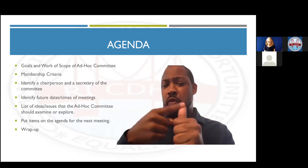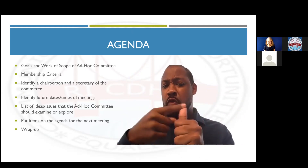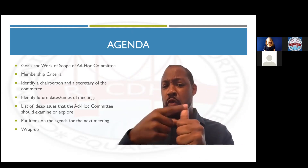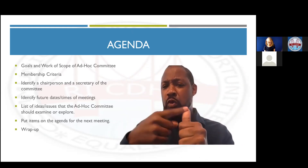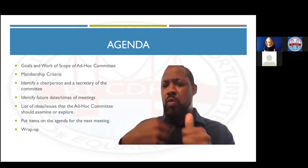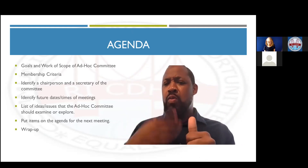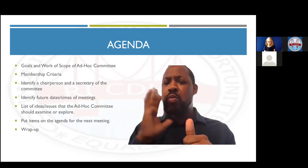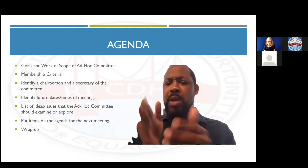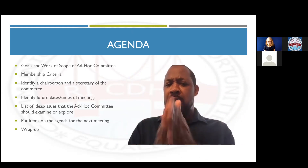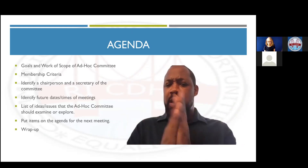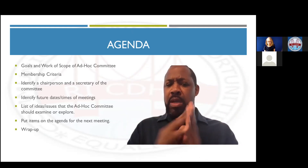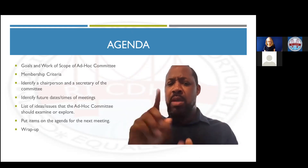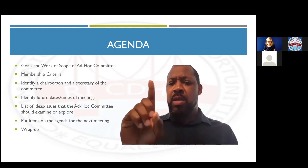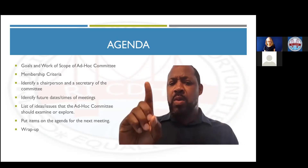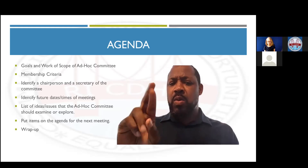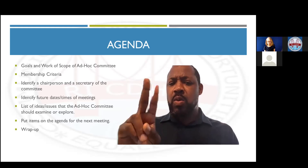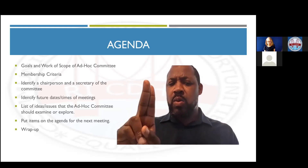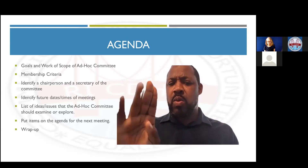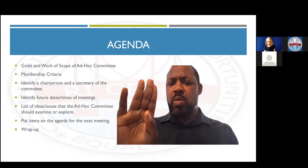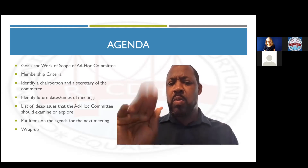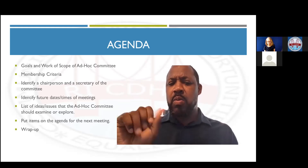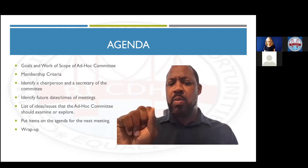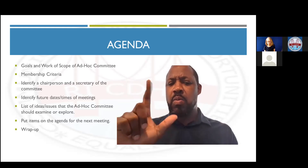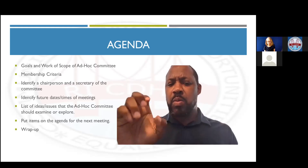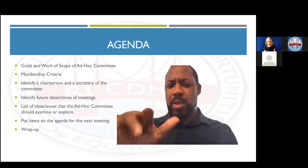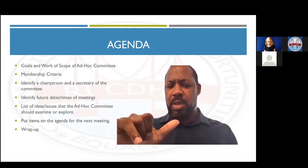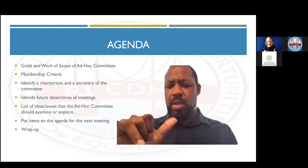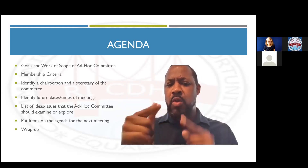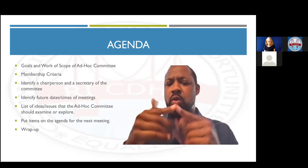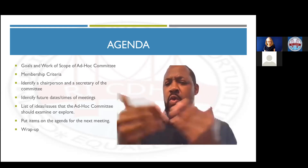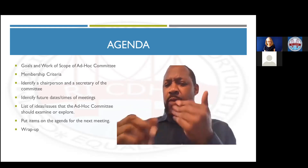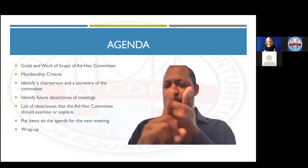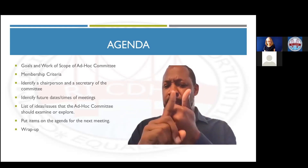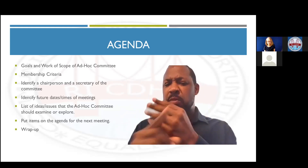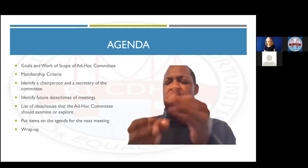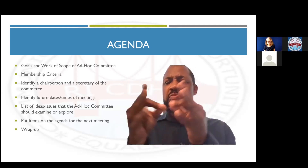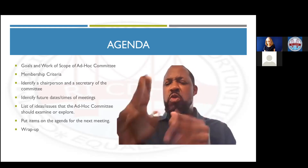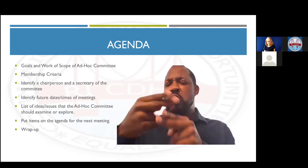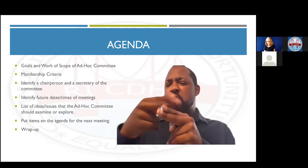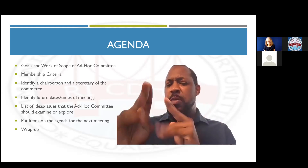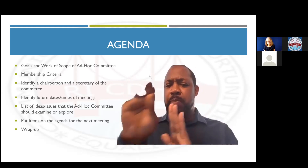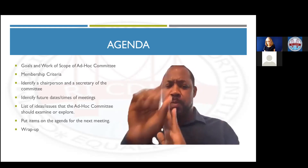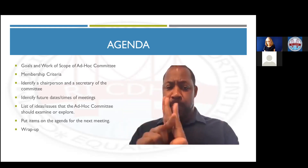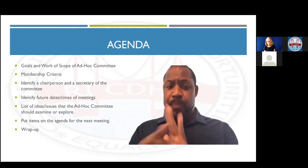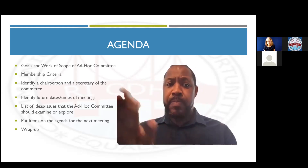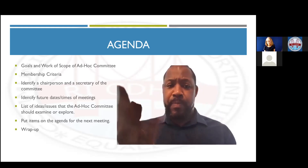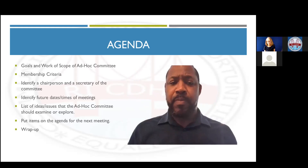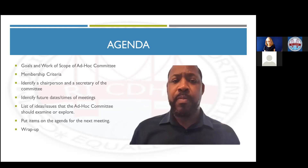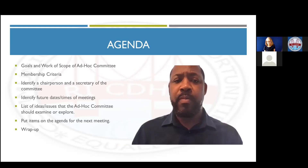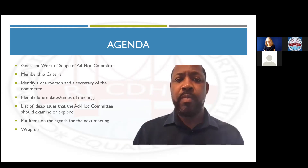7 people. So I'm going to go ahead and call on Drew Balsley first. If you could introduce yourself, tell us a little bit